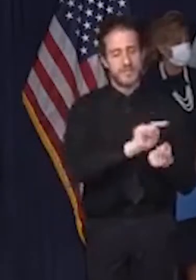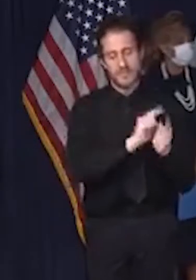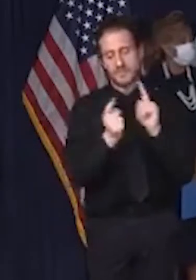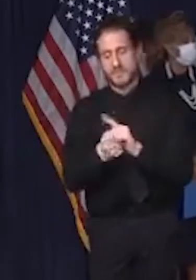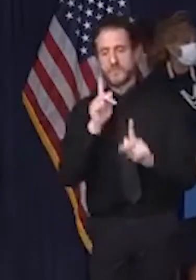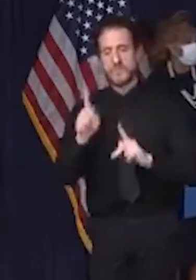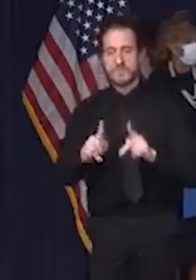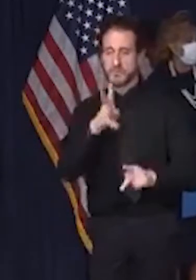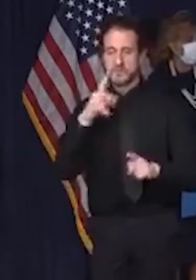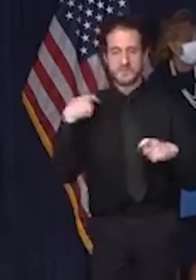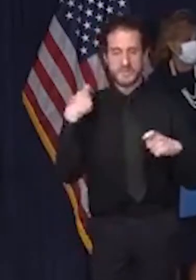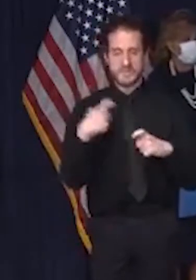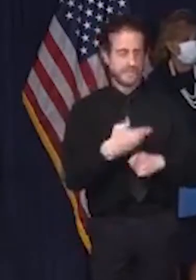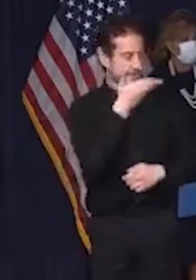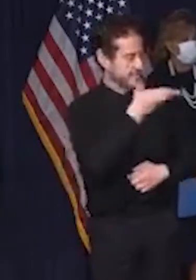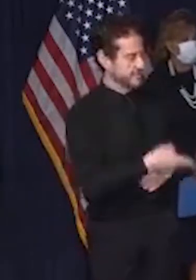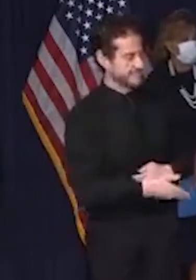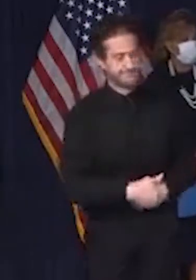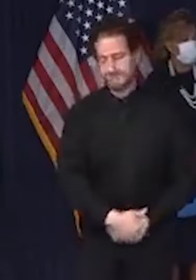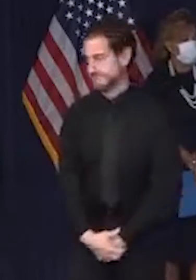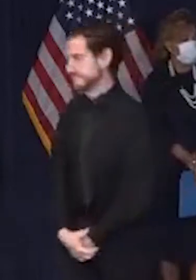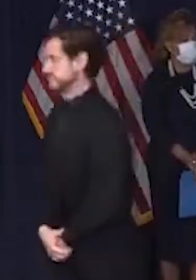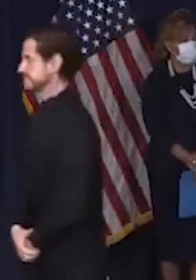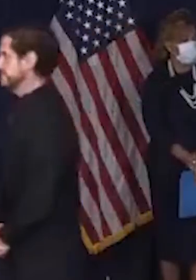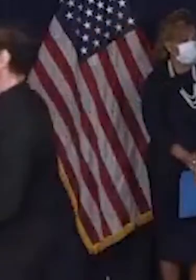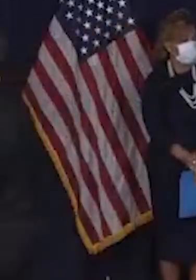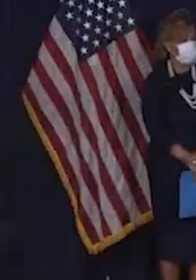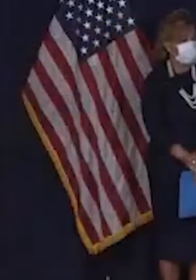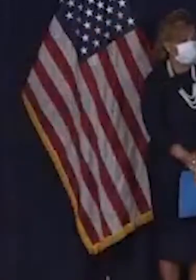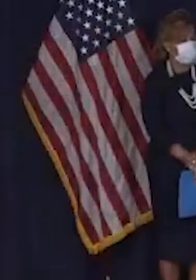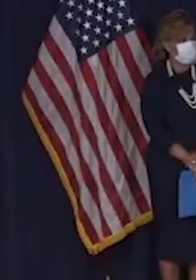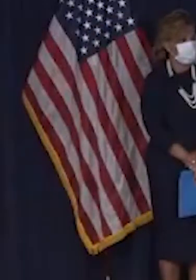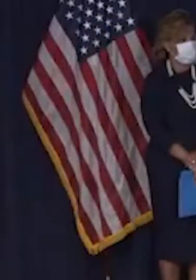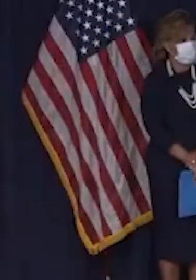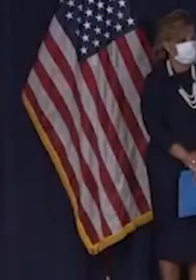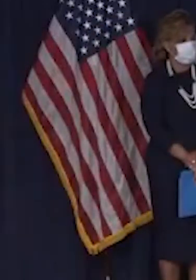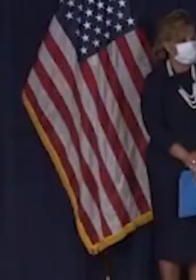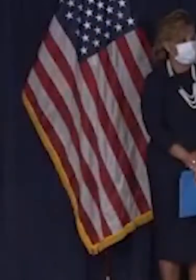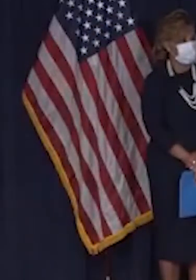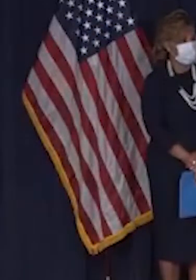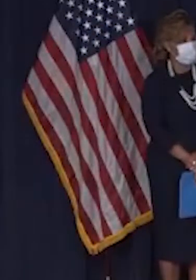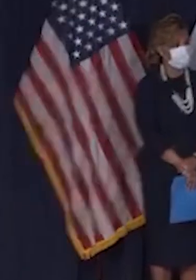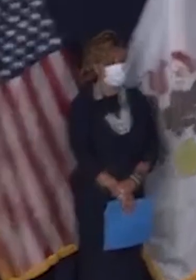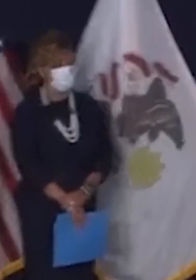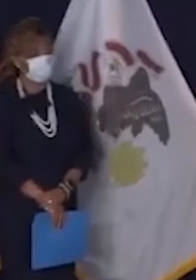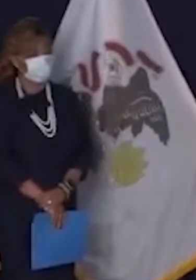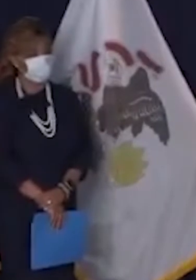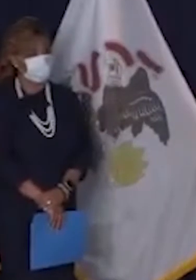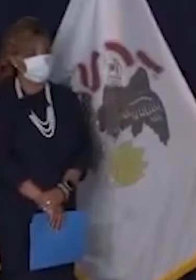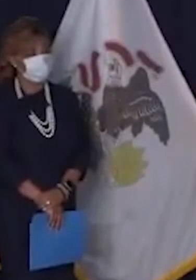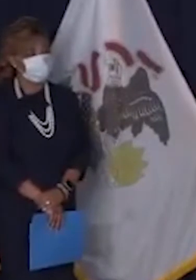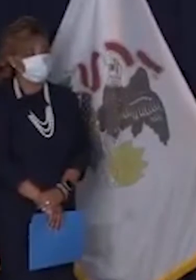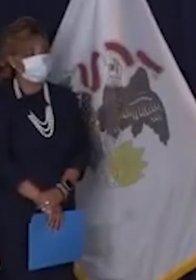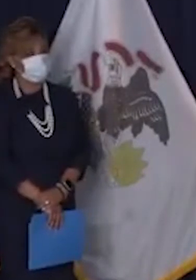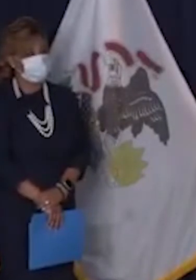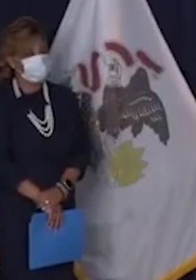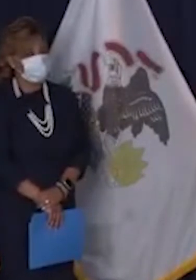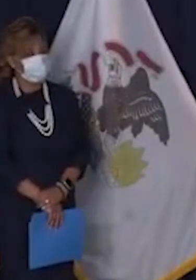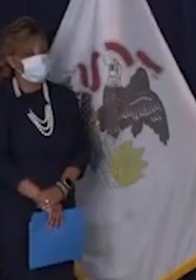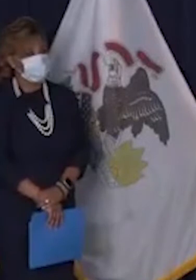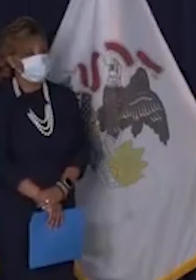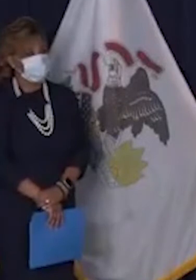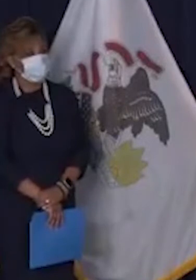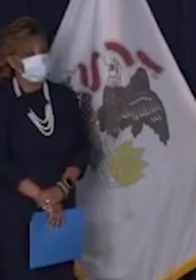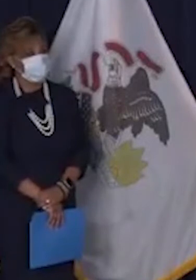Spanish. Buenos tardes. Con el anuncio de hoy, imagino que los padres y